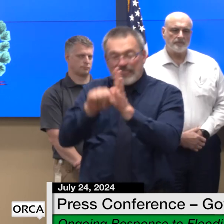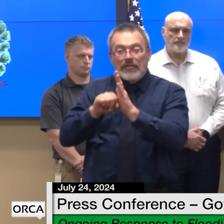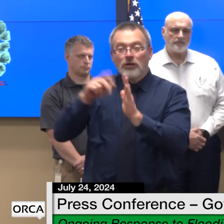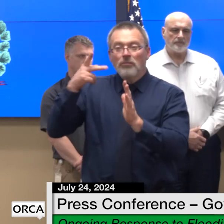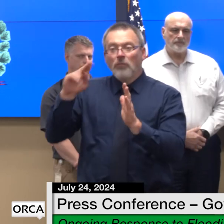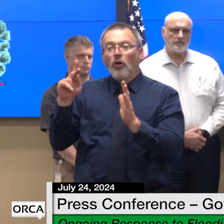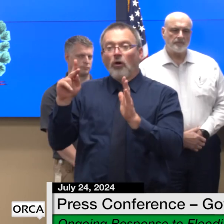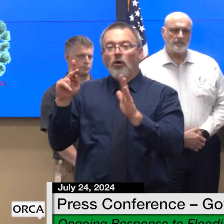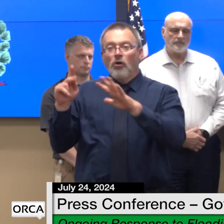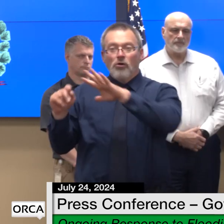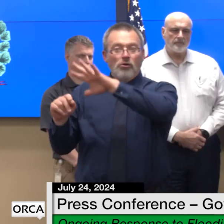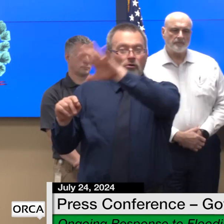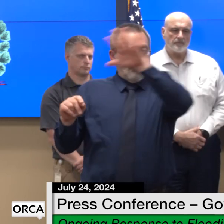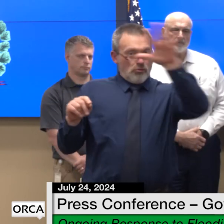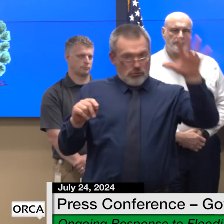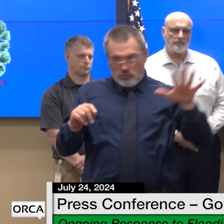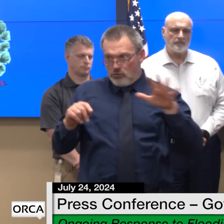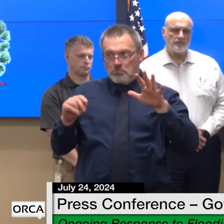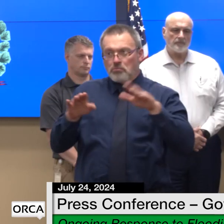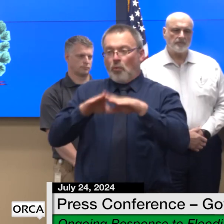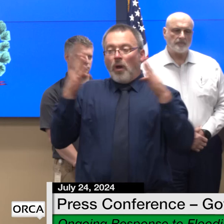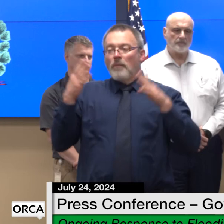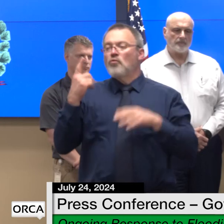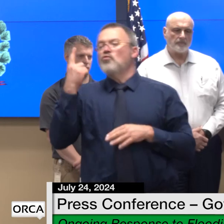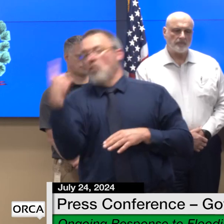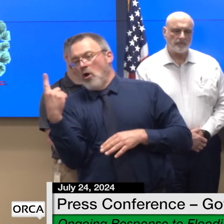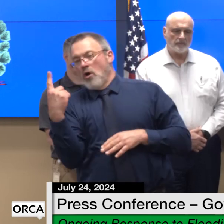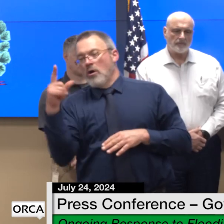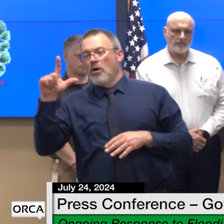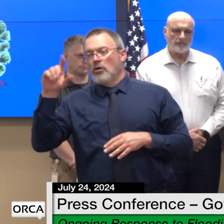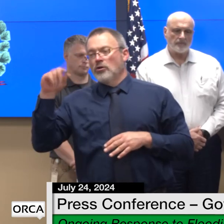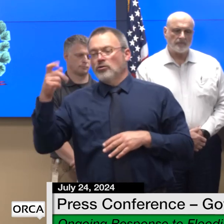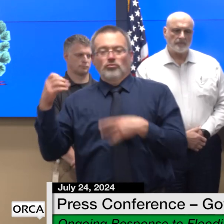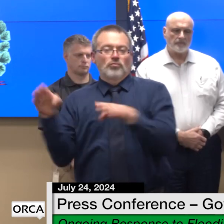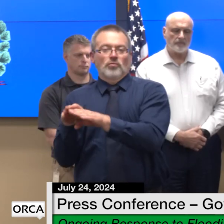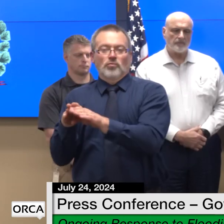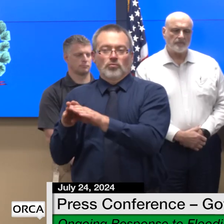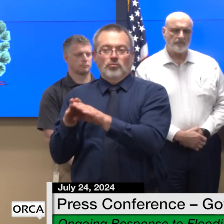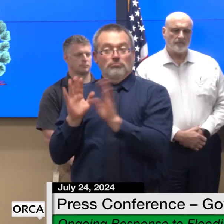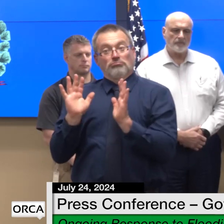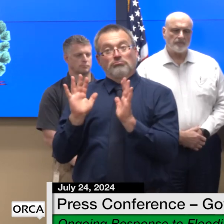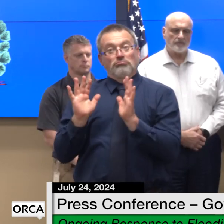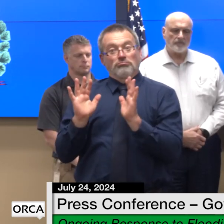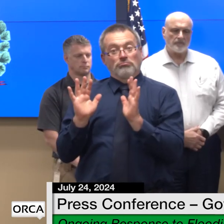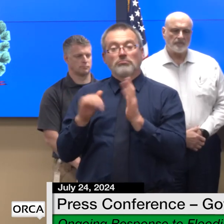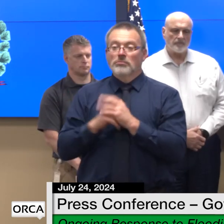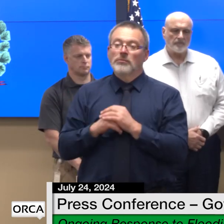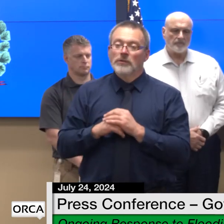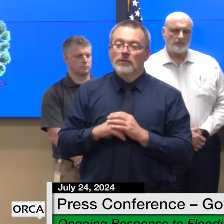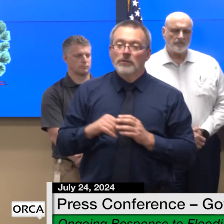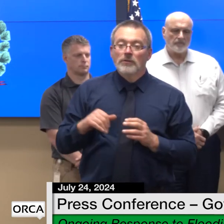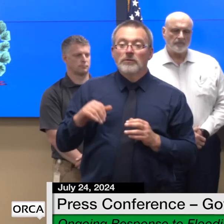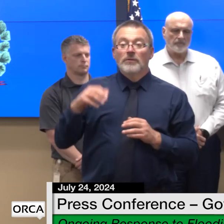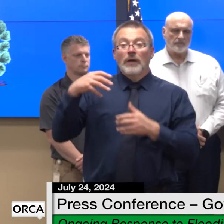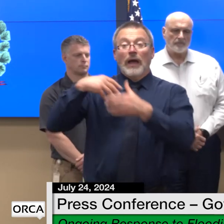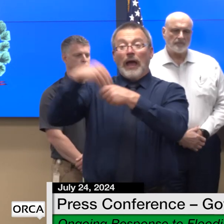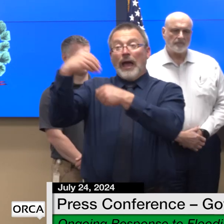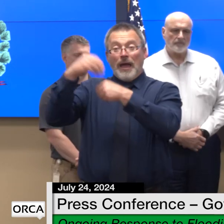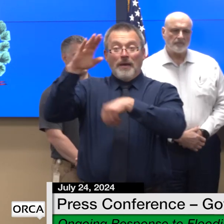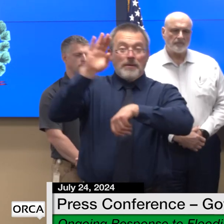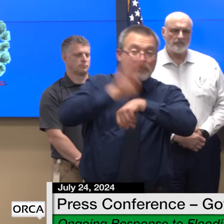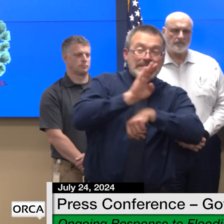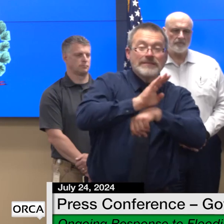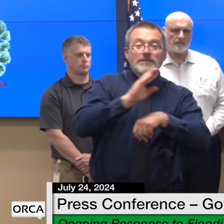closed. Damage to trails, parks, and other recreational infrastructure, including outdoor businesses and